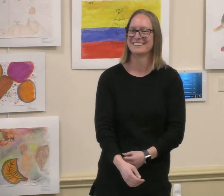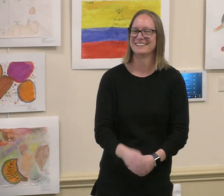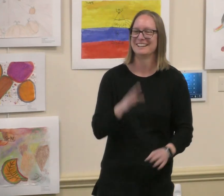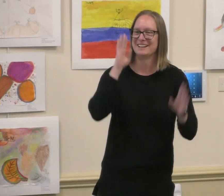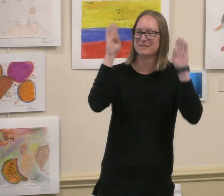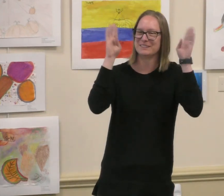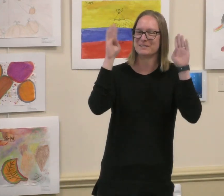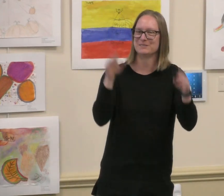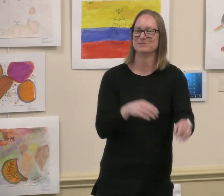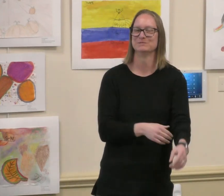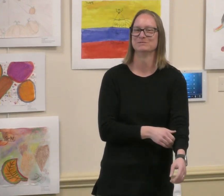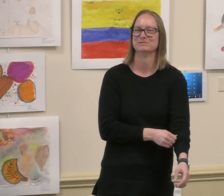Hello, everyone.